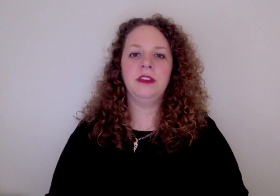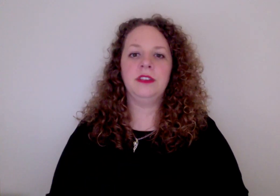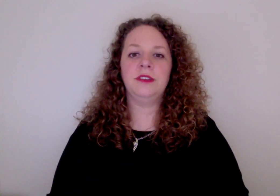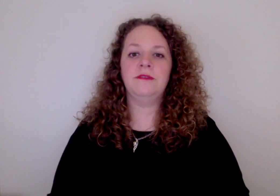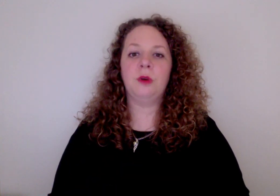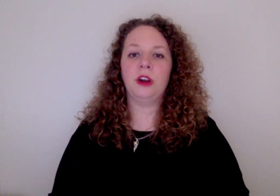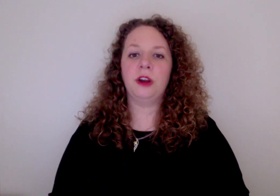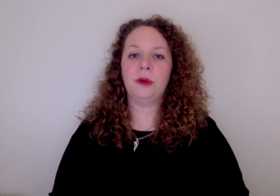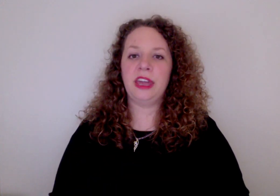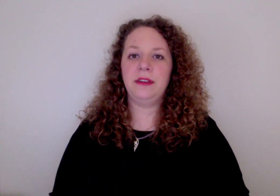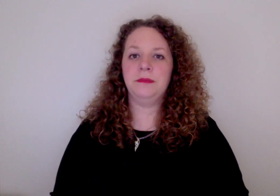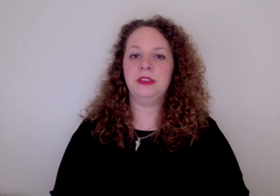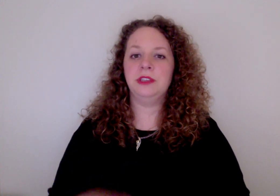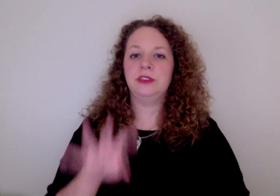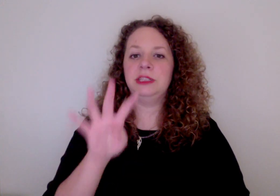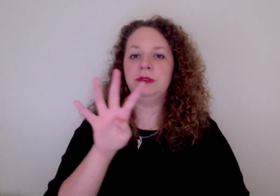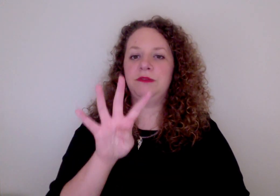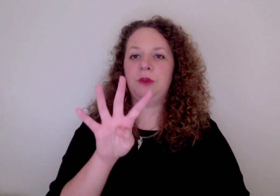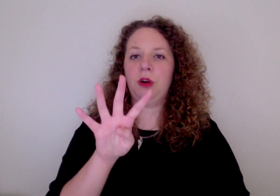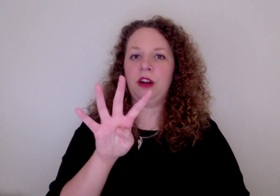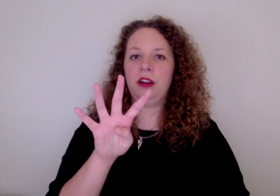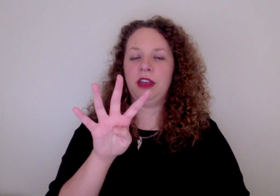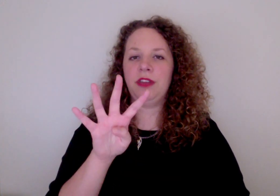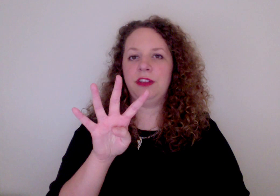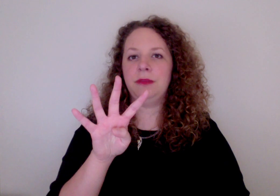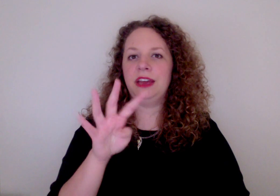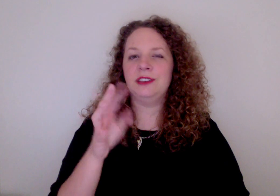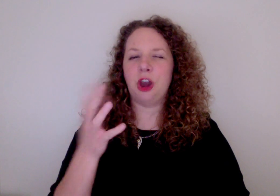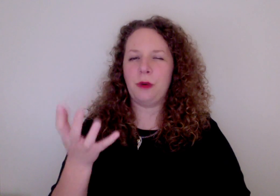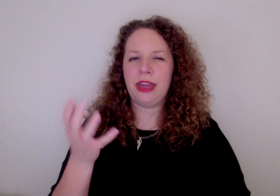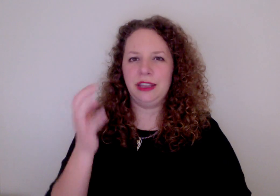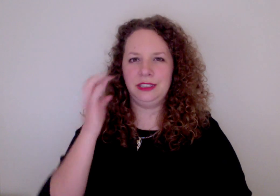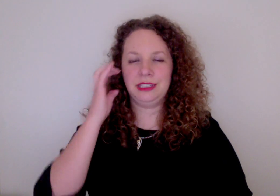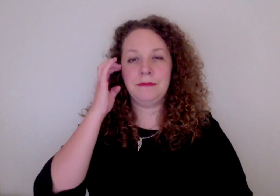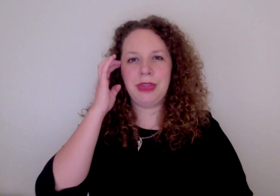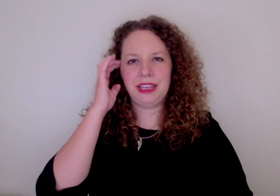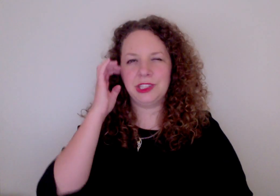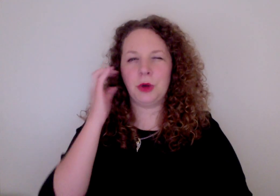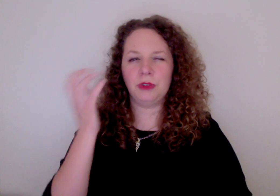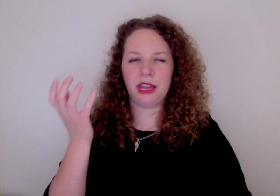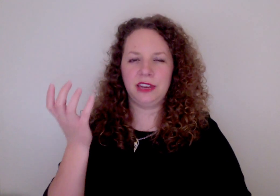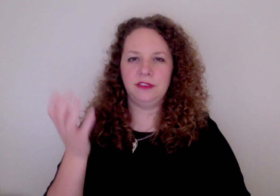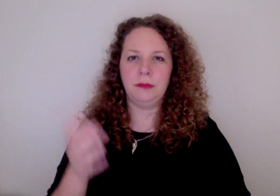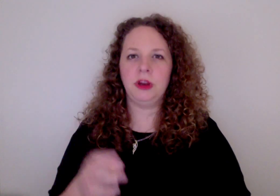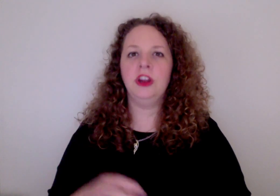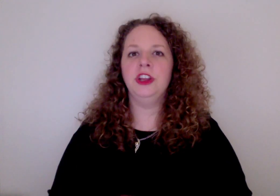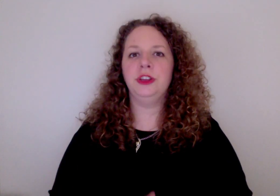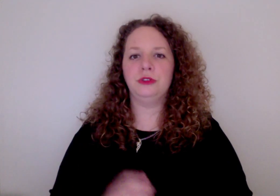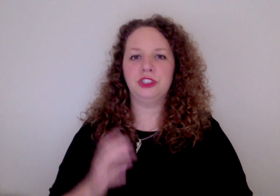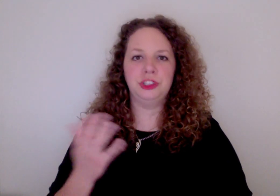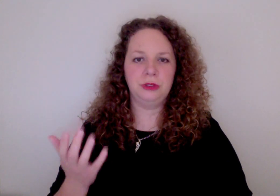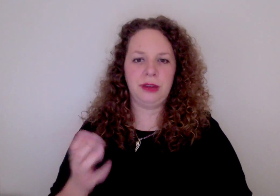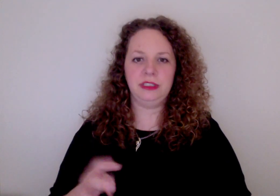Then 408 is going to be 4, and then because 08 doesn't make its own kind of number, you'll just do that one together.